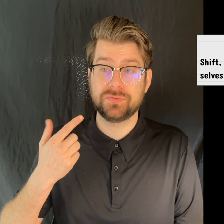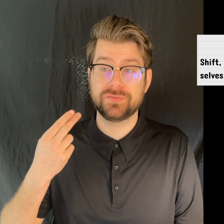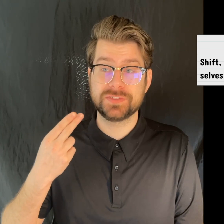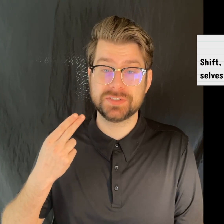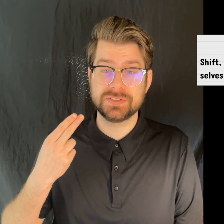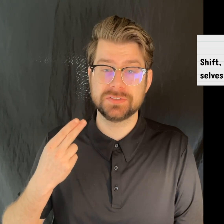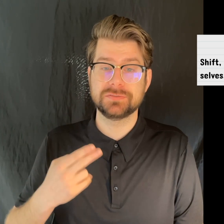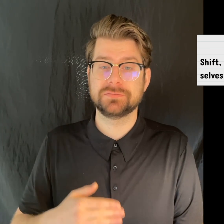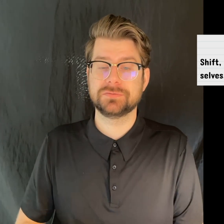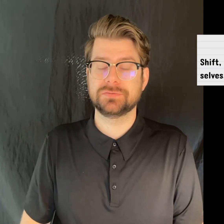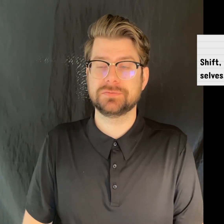shelves,